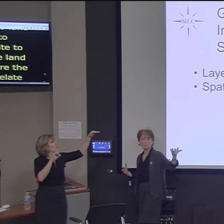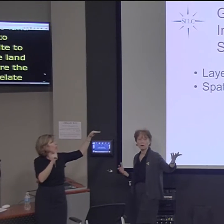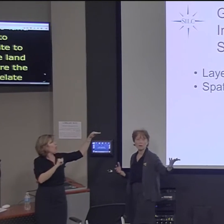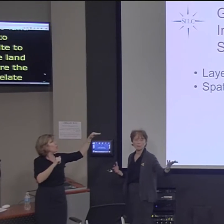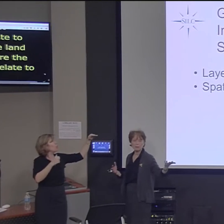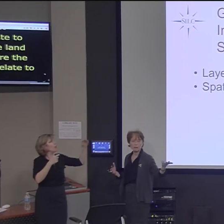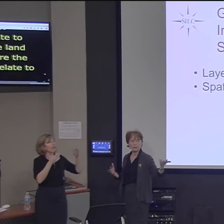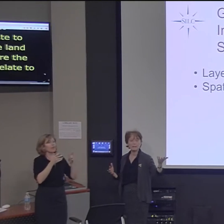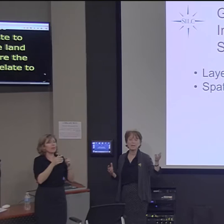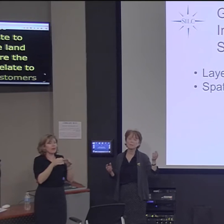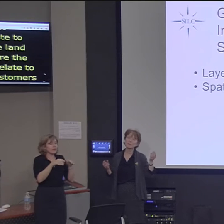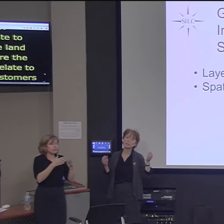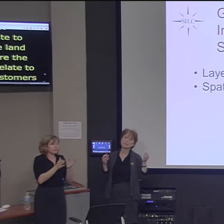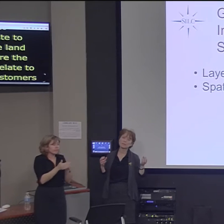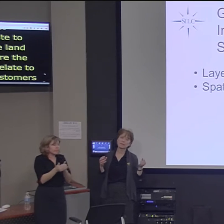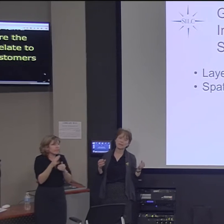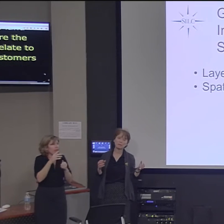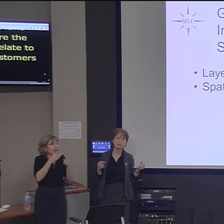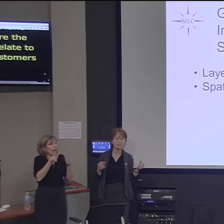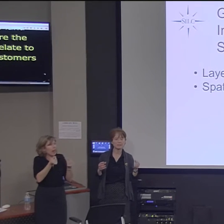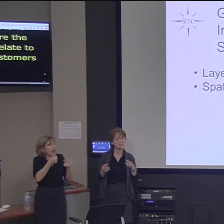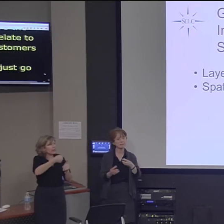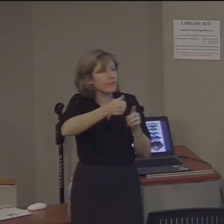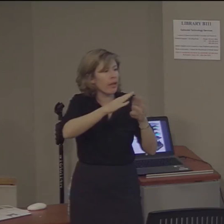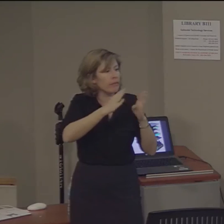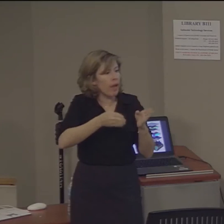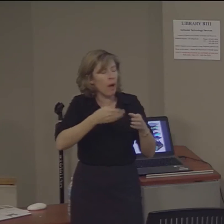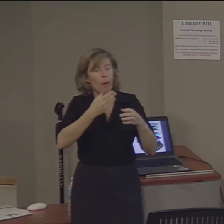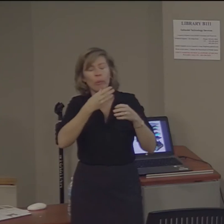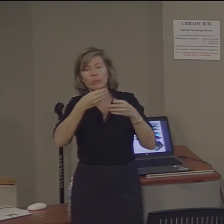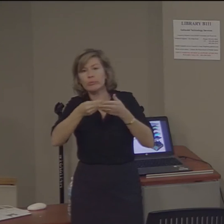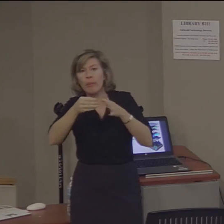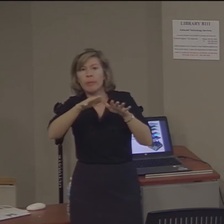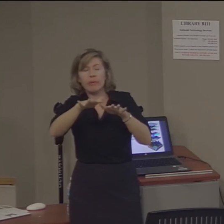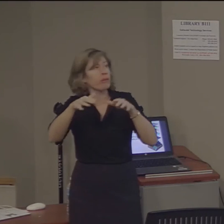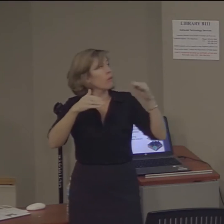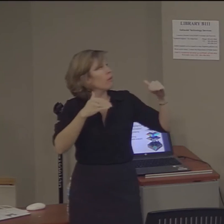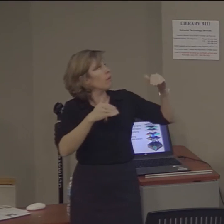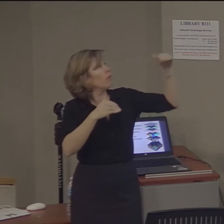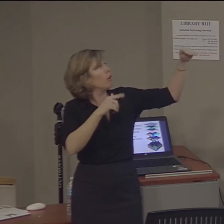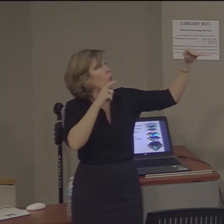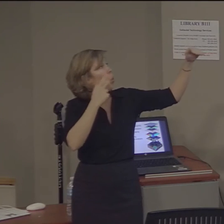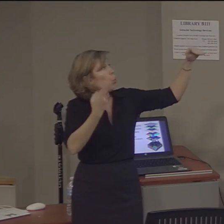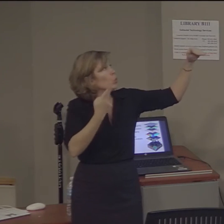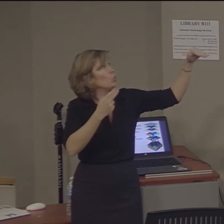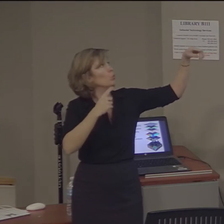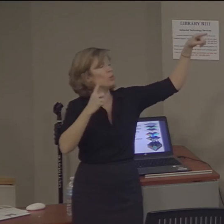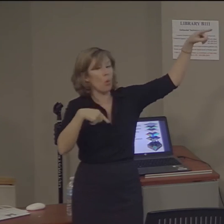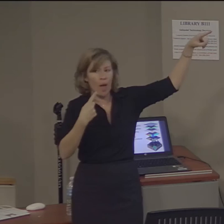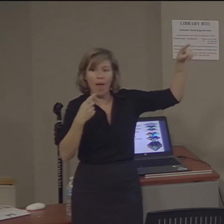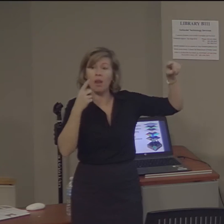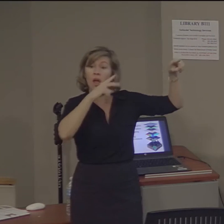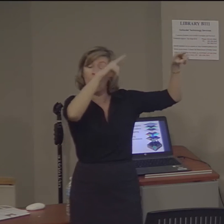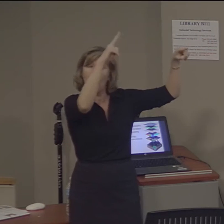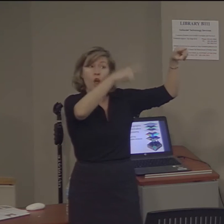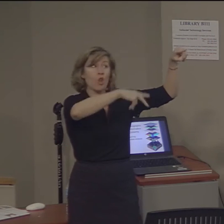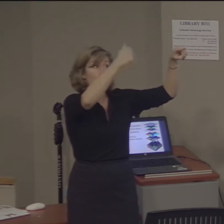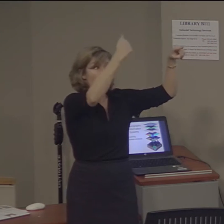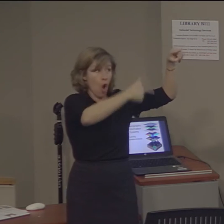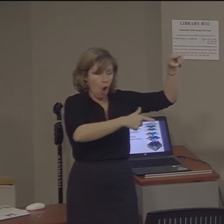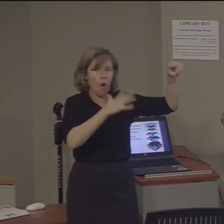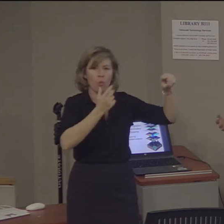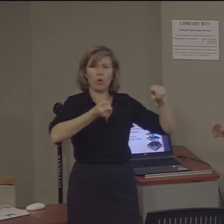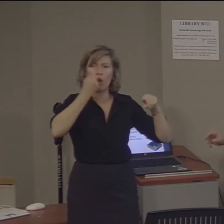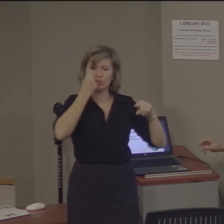can just go on and on. But what you can get out of this is a lot of information about who's going to go where when or what to do when or